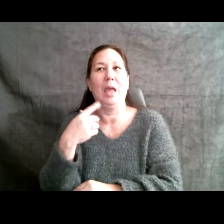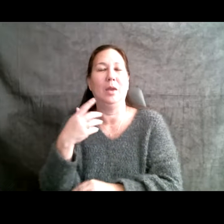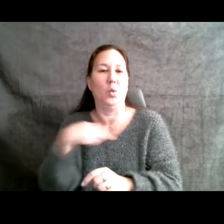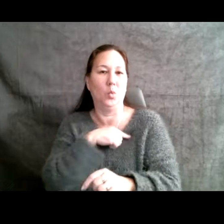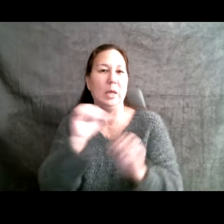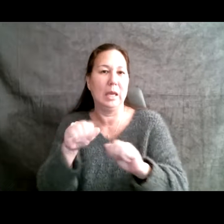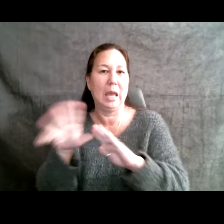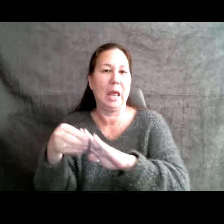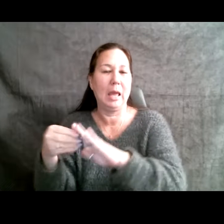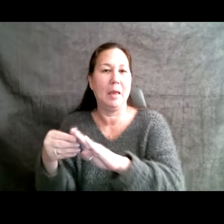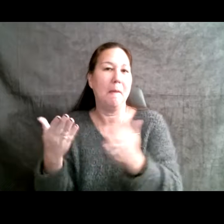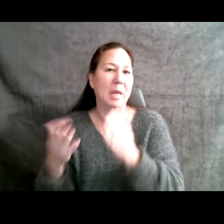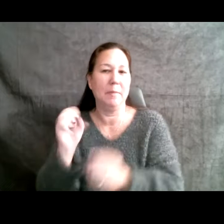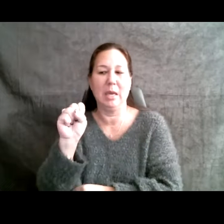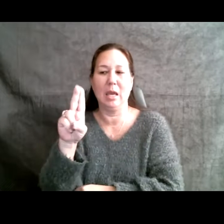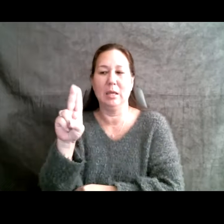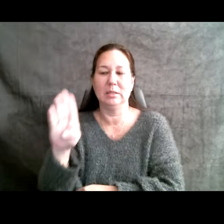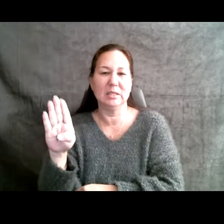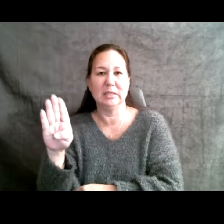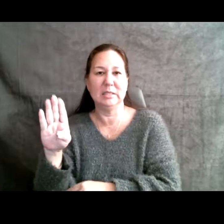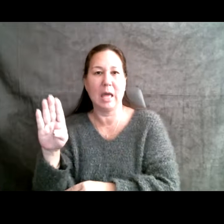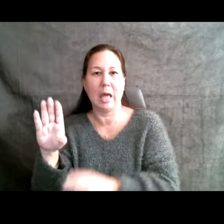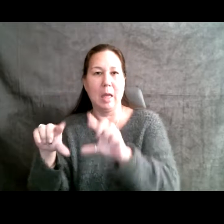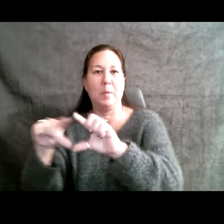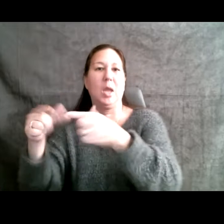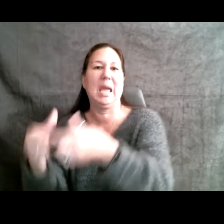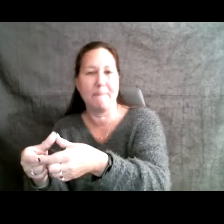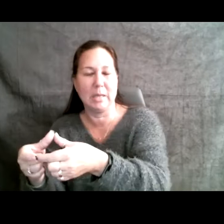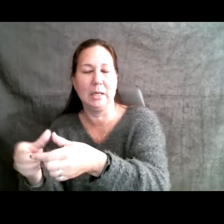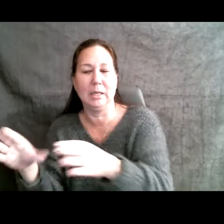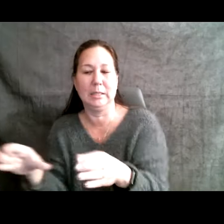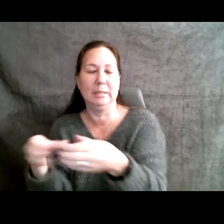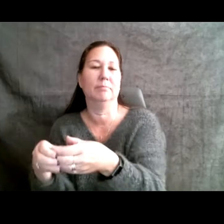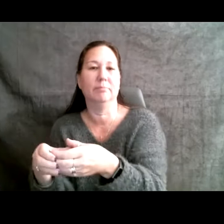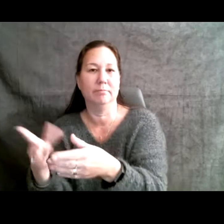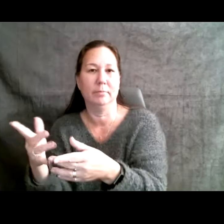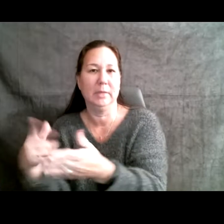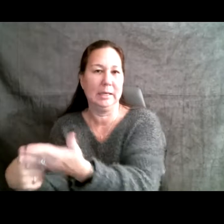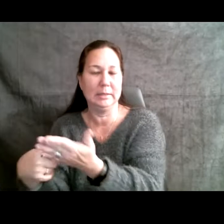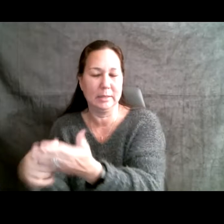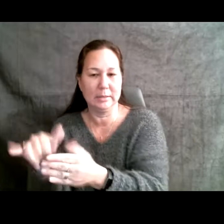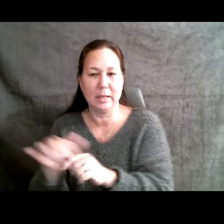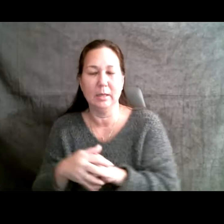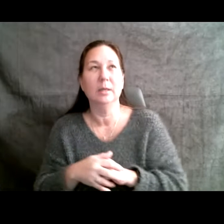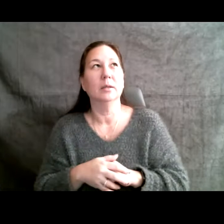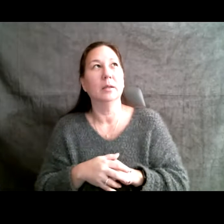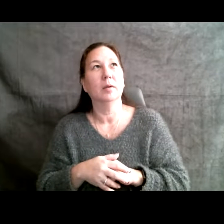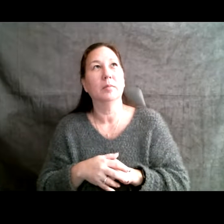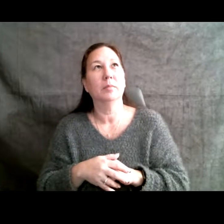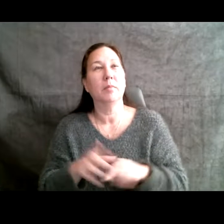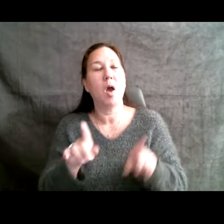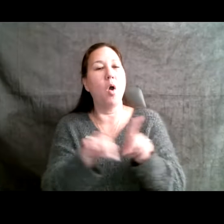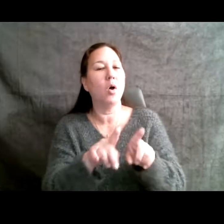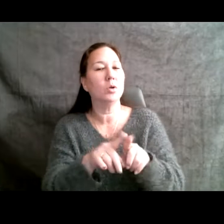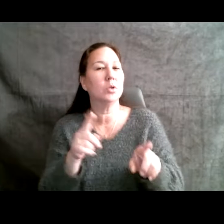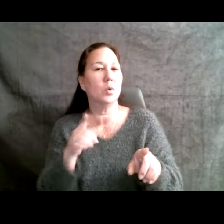subcommittee approach to the topics that are concrete and people have a stronger sense of. And I'm hoping that we'll also arrive at a point where